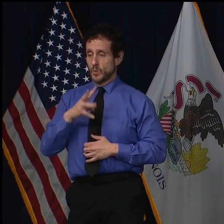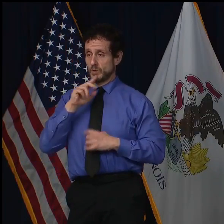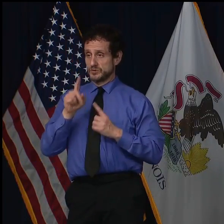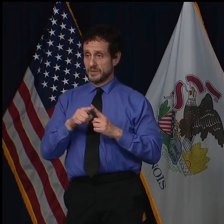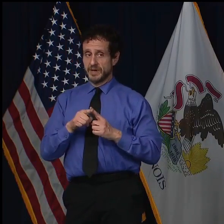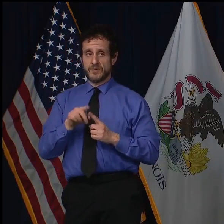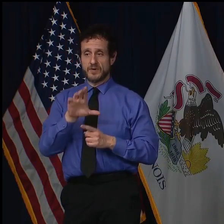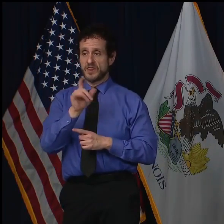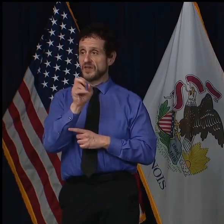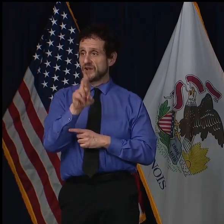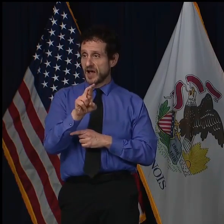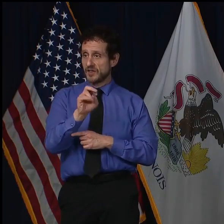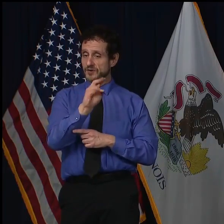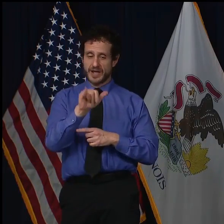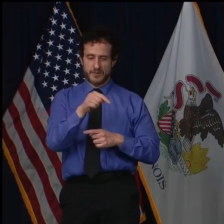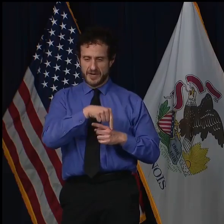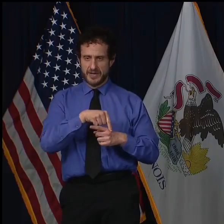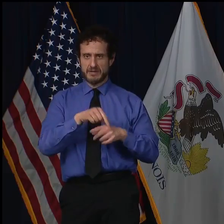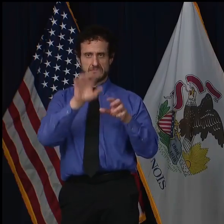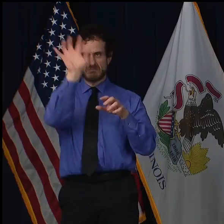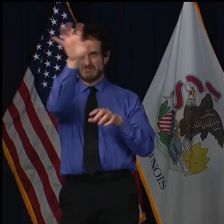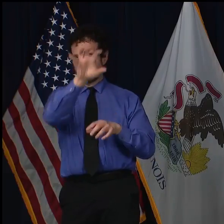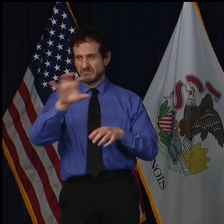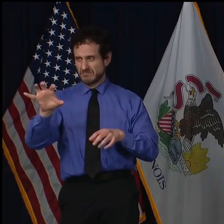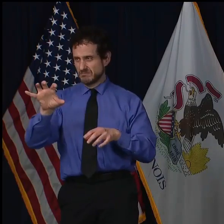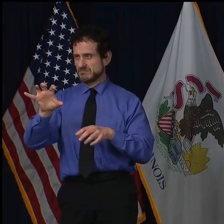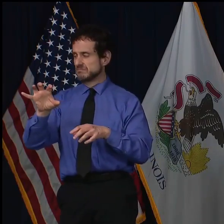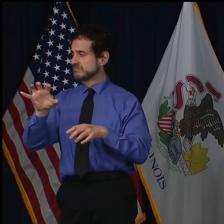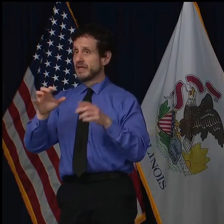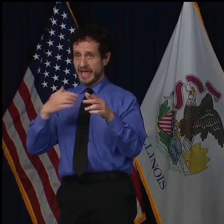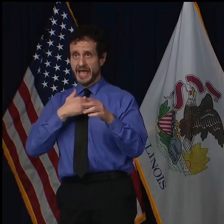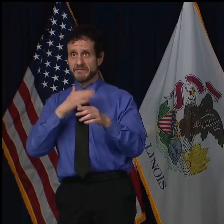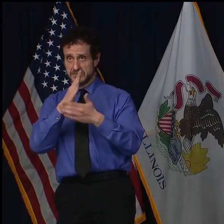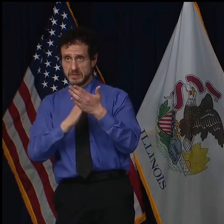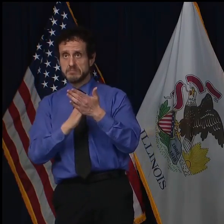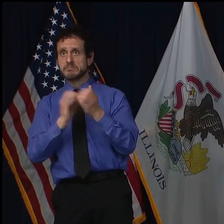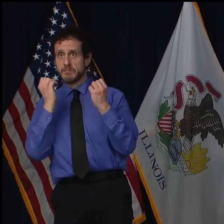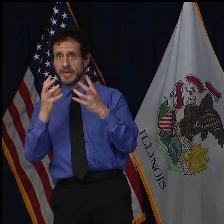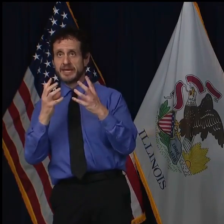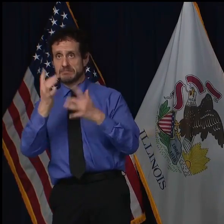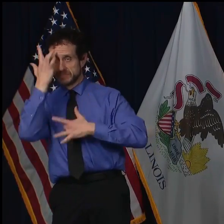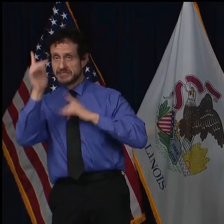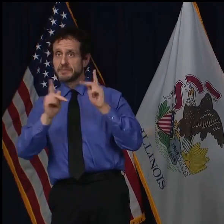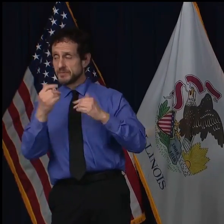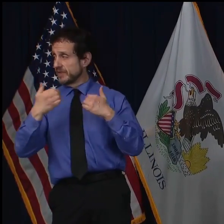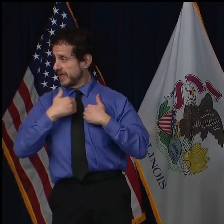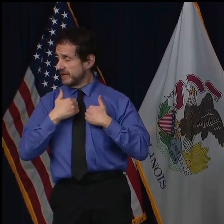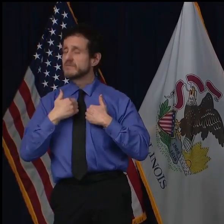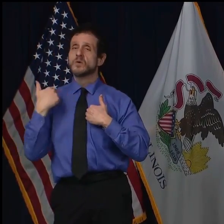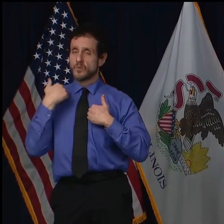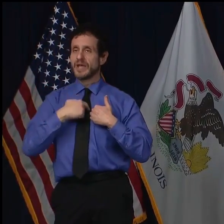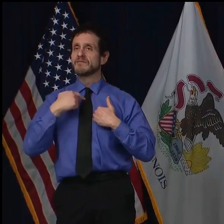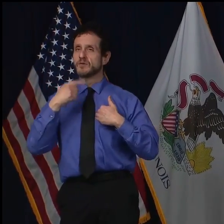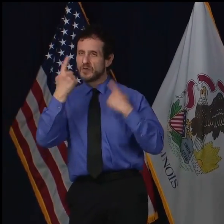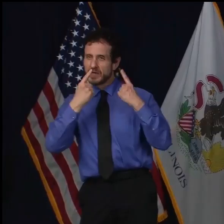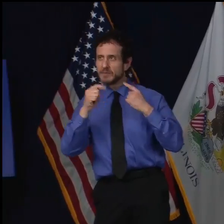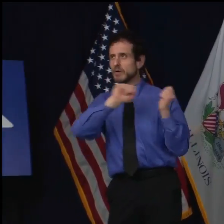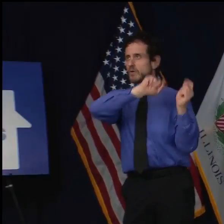the collar counties, which have significant numbers of cases. All right, thank you, Ron. Thank you.